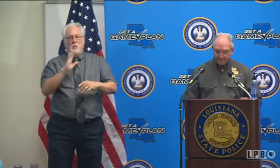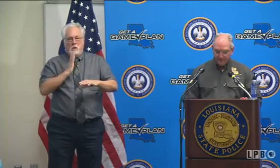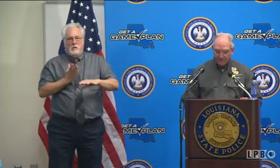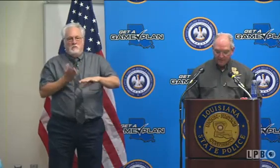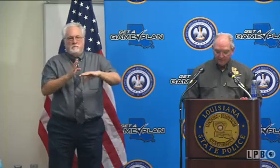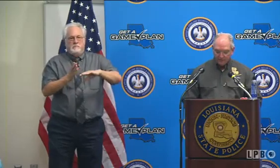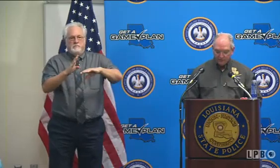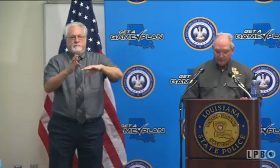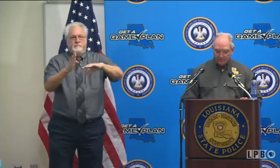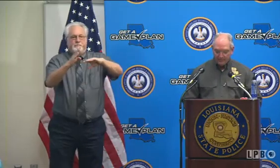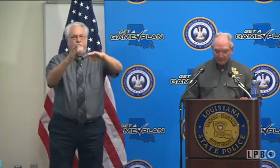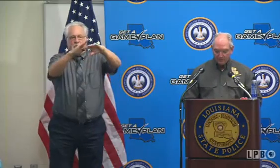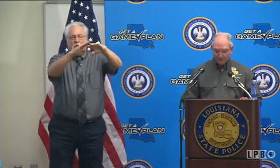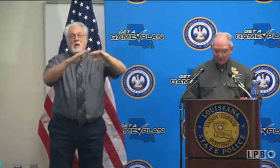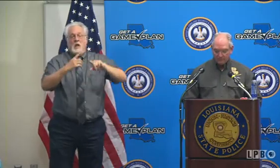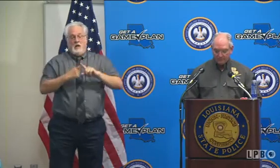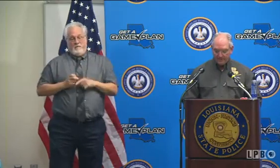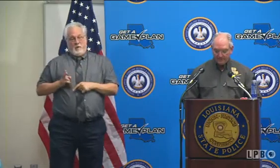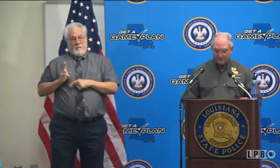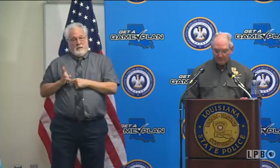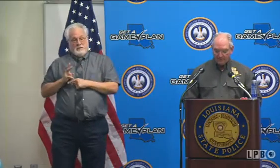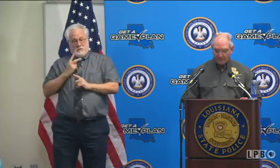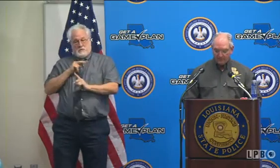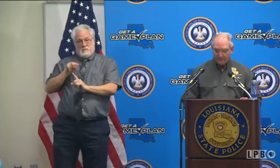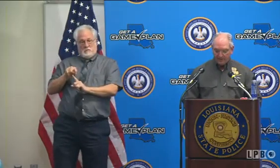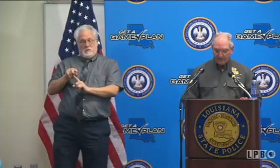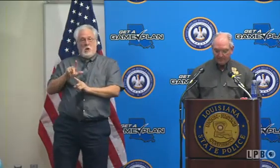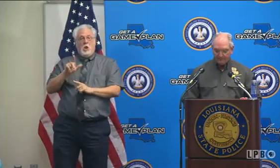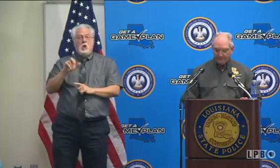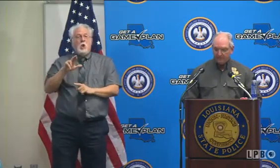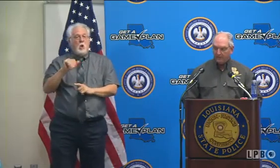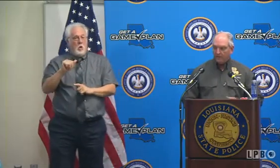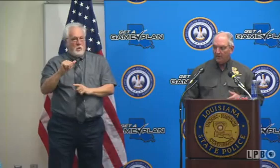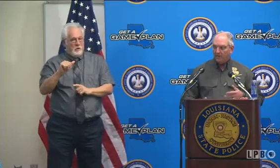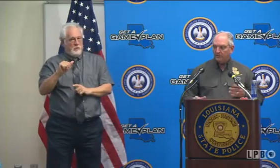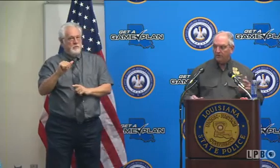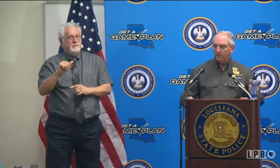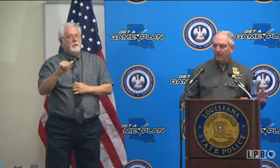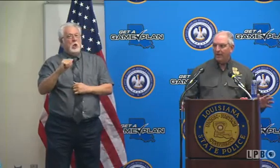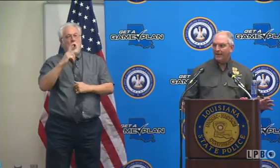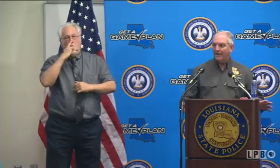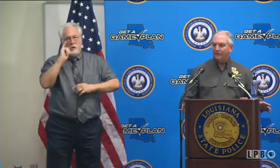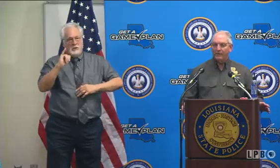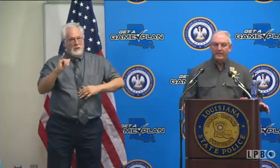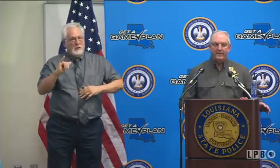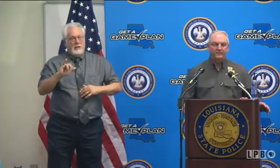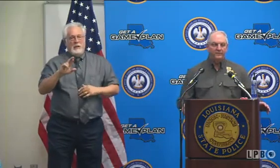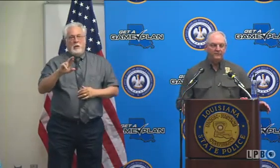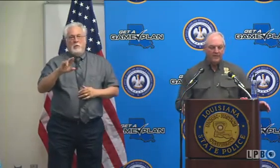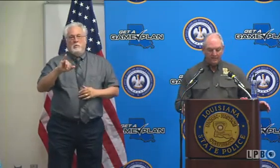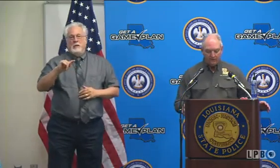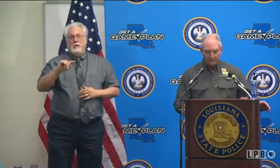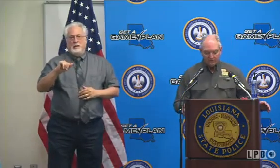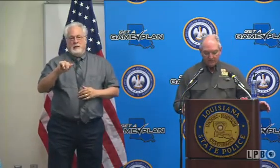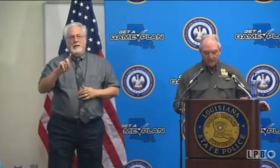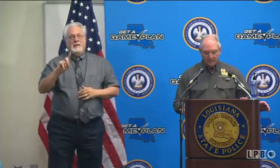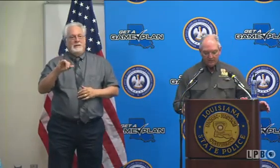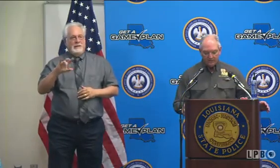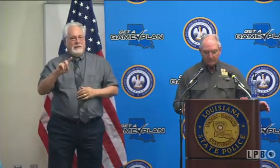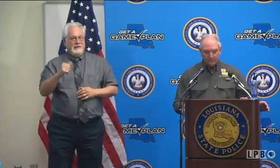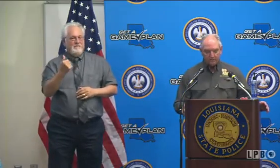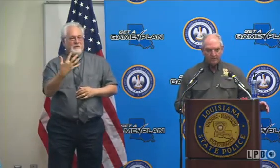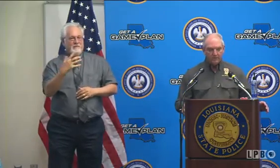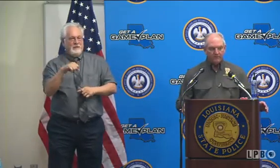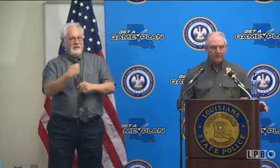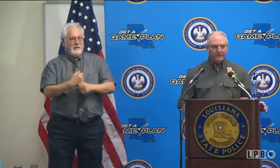increase. Just from a historical perspective, Laura is shaping up to look a lot like Rita did 15 years ago